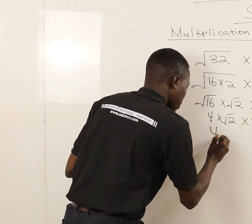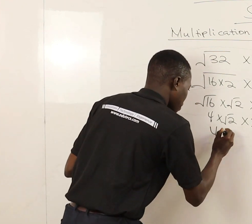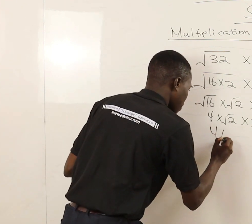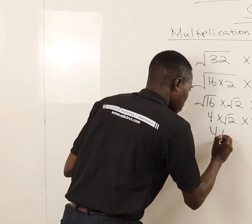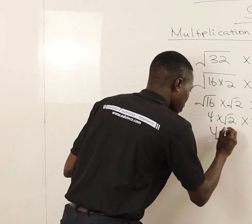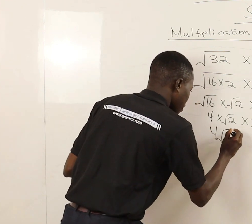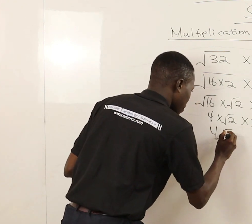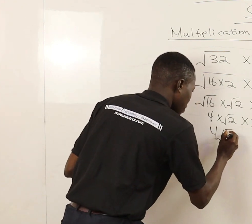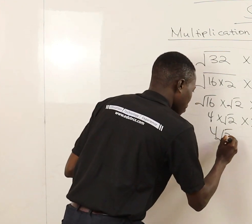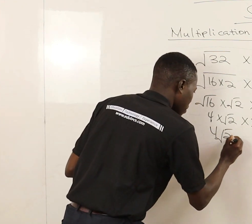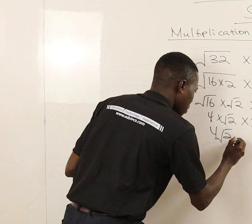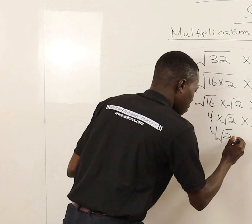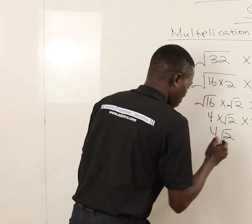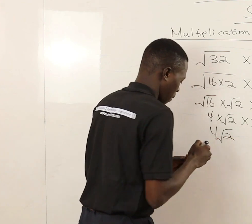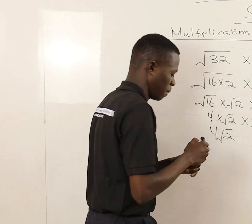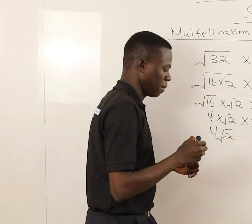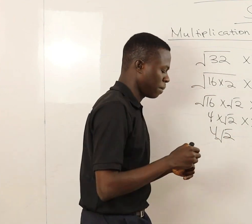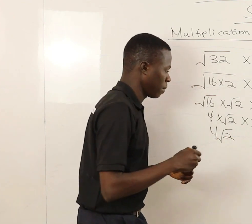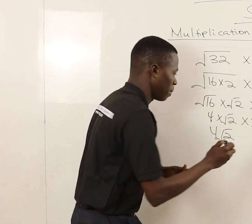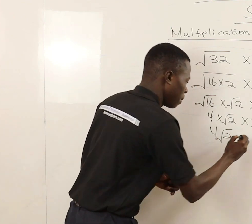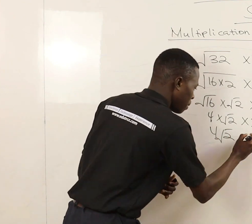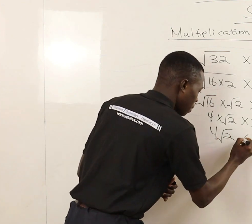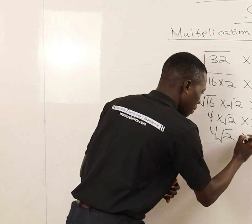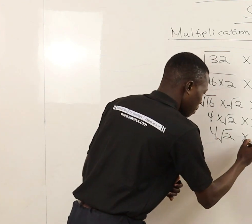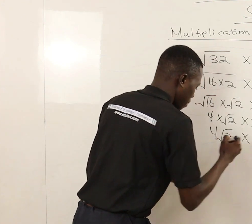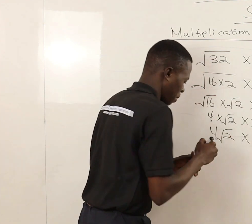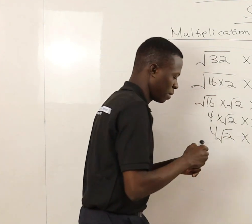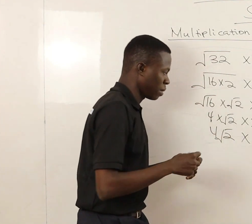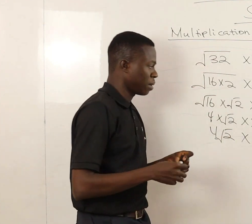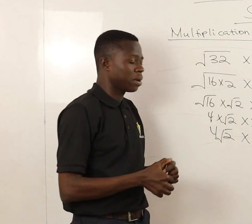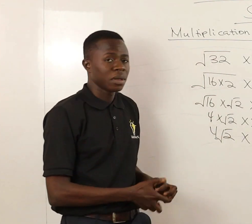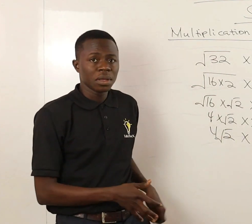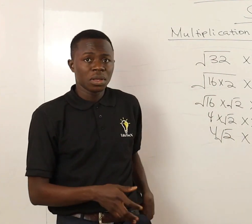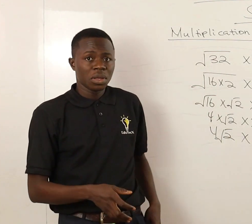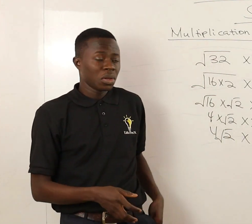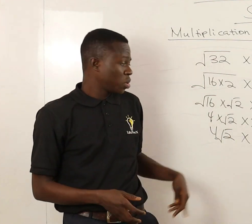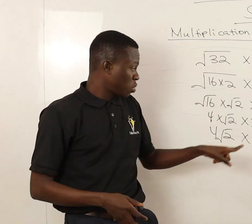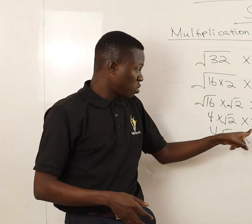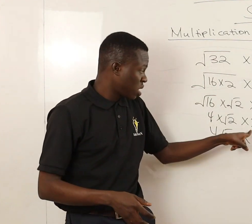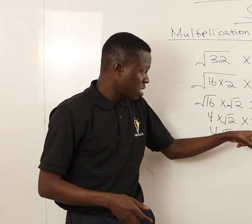So we further simplifying it, 4 square root of 2 multiplied by 3